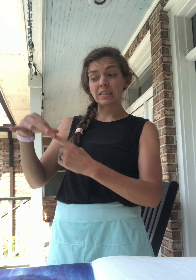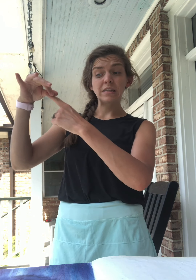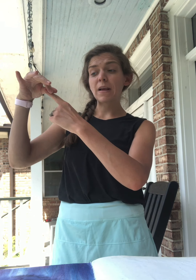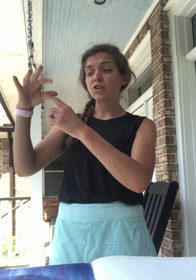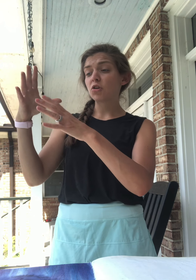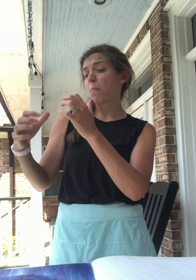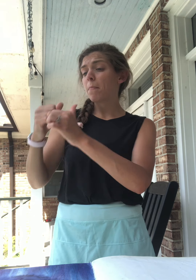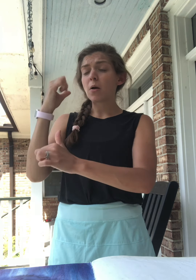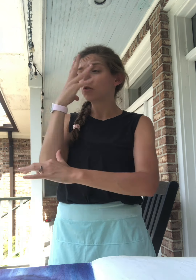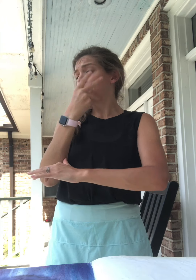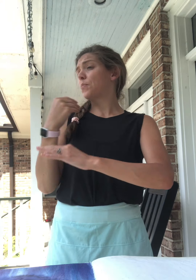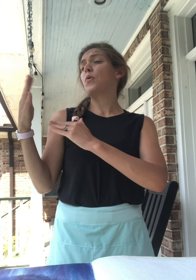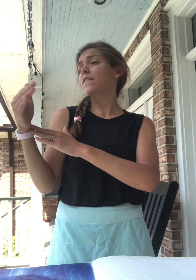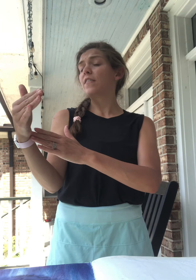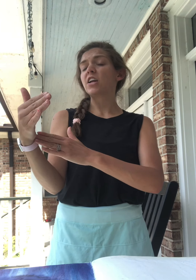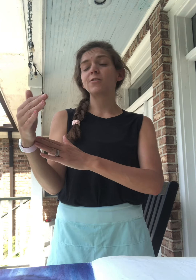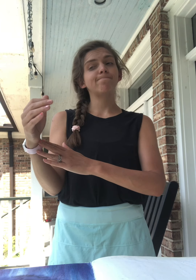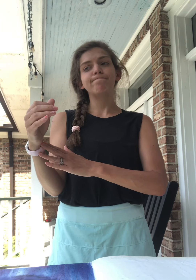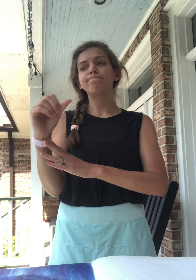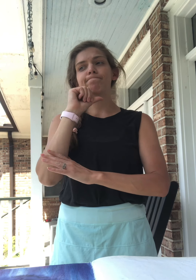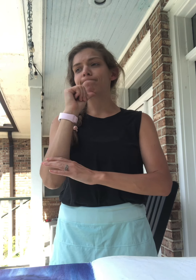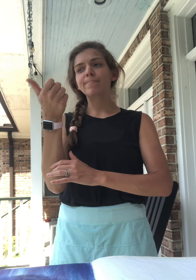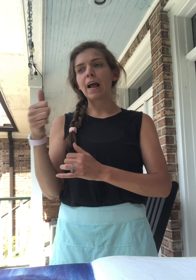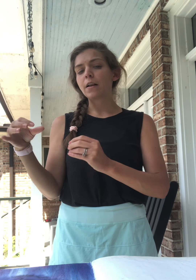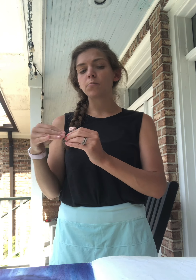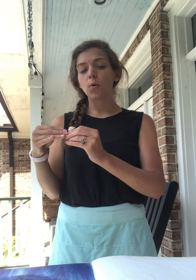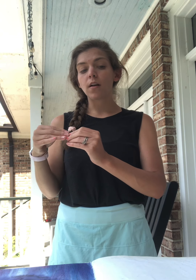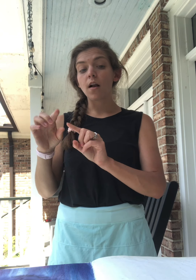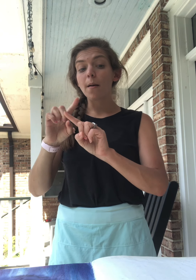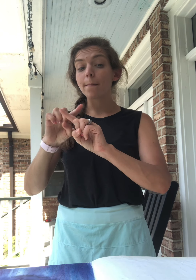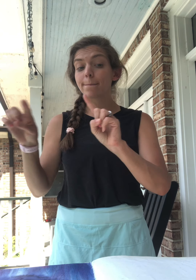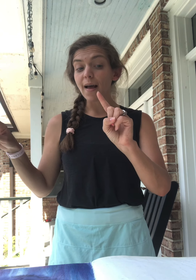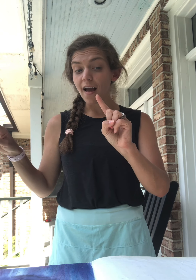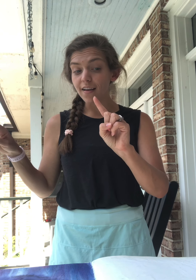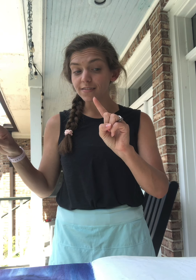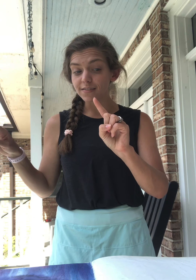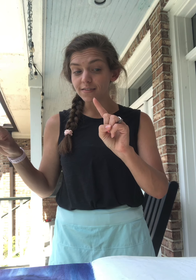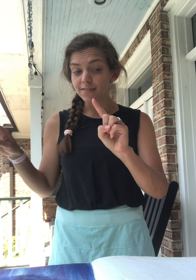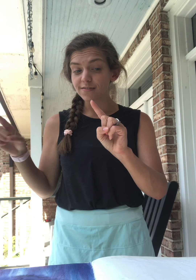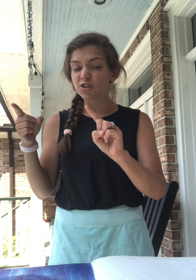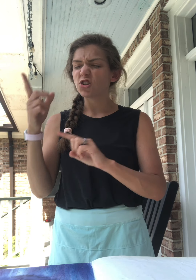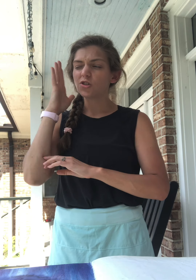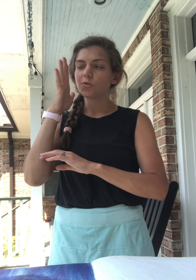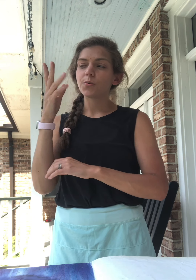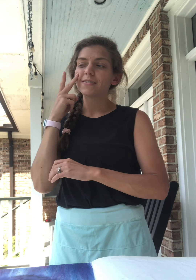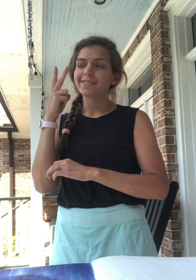the most beautiful fish in the sea, but you will discover how to be happy.